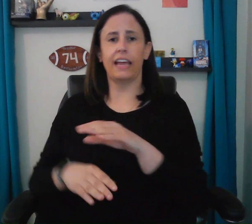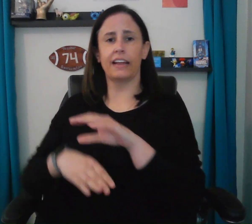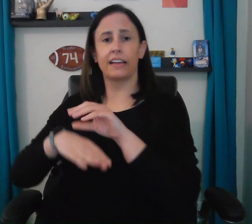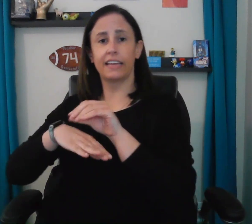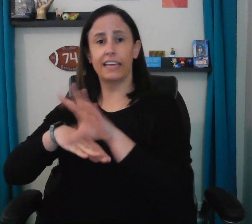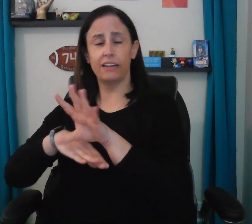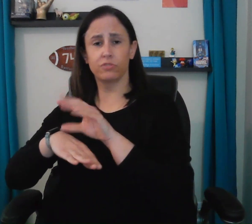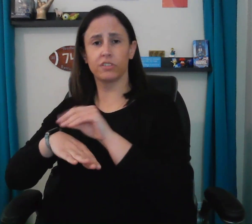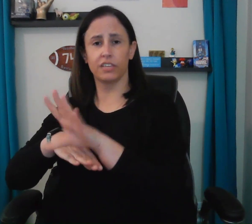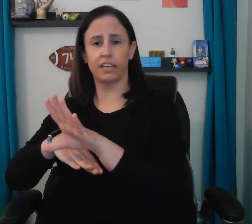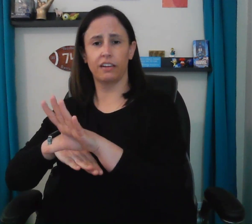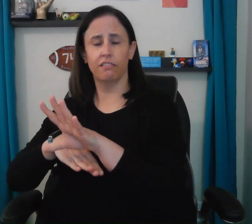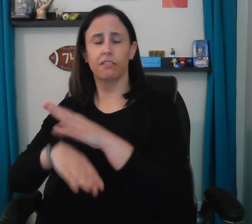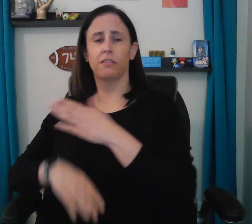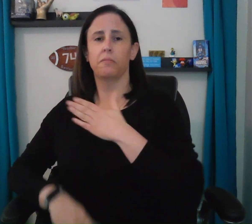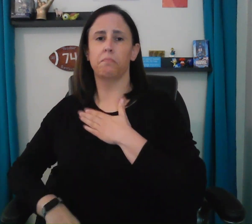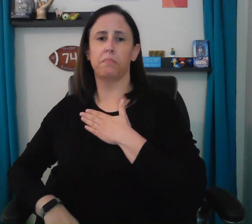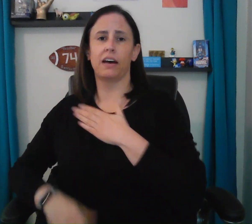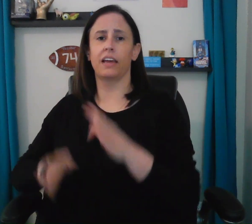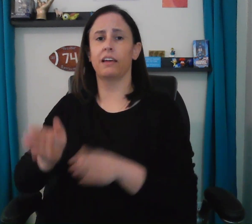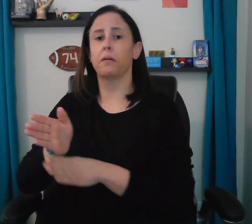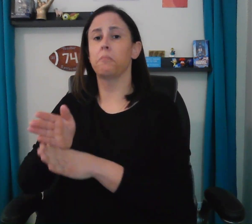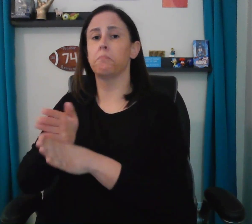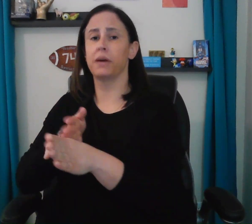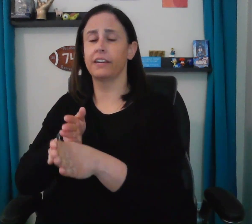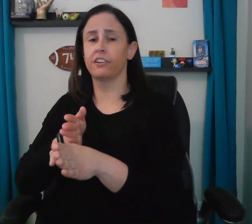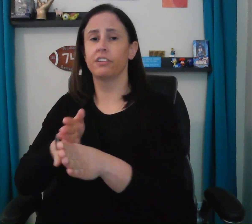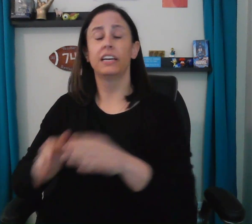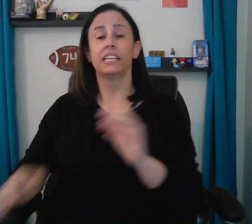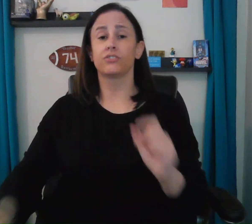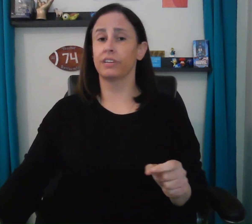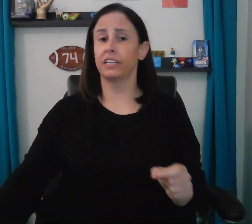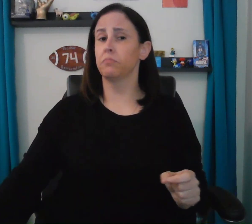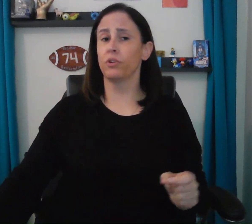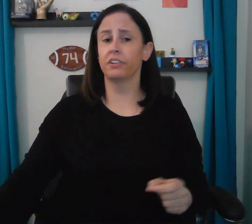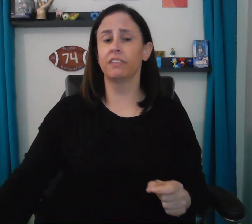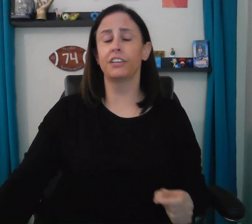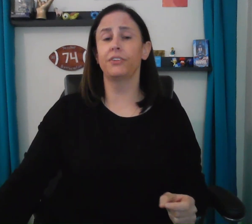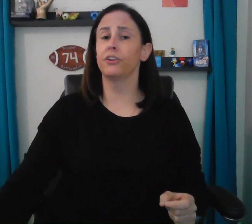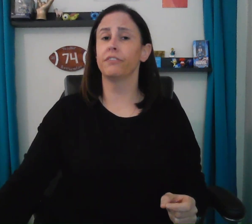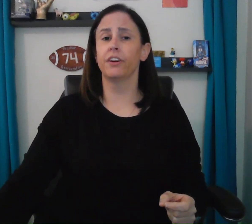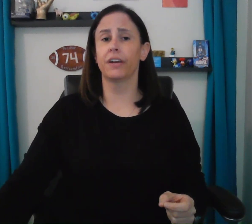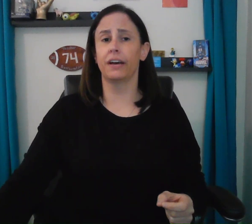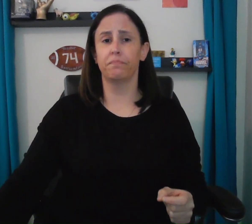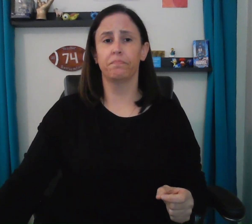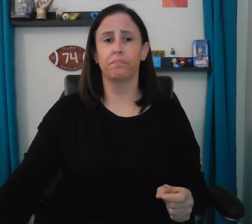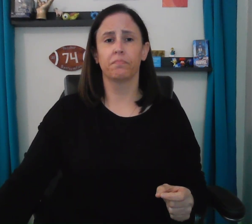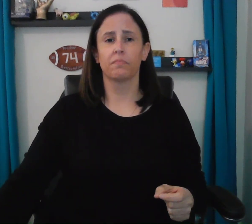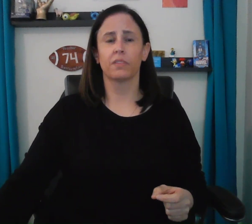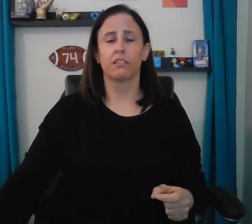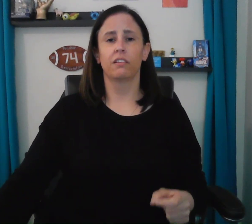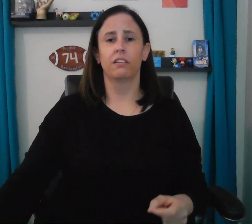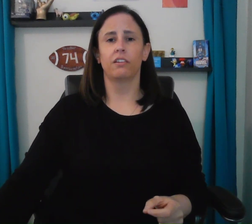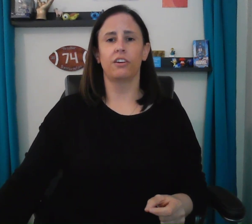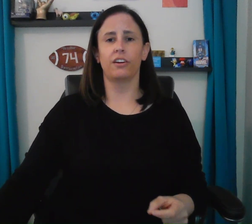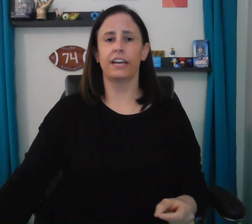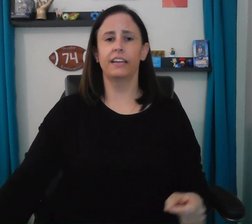and counseling, my minor. It's really important that you know your vocab. All